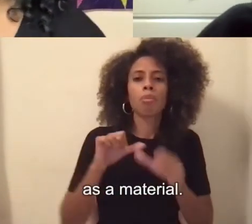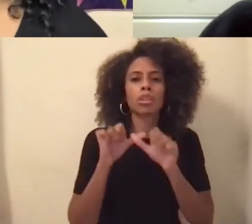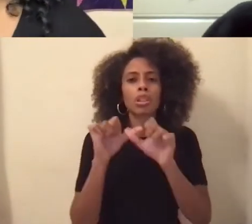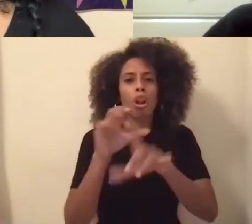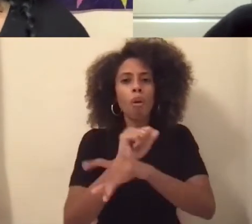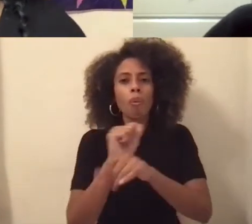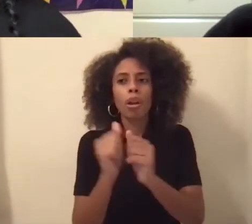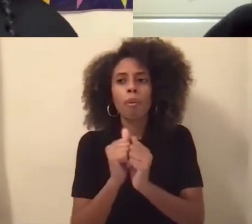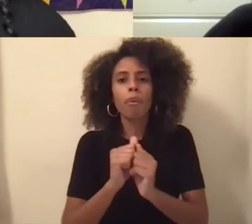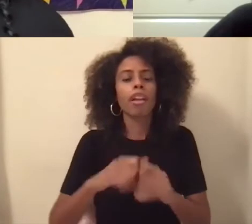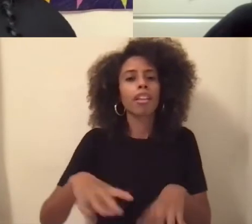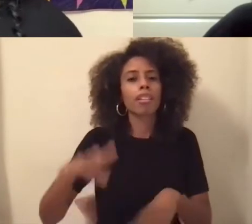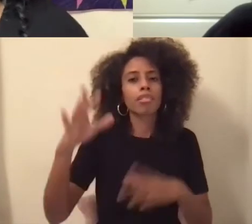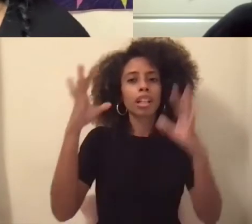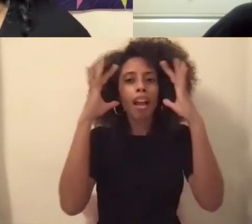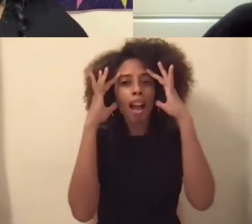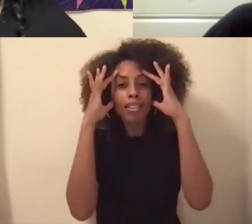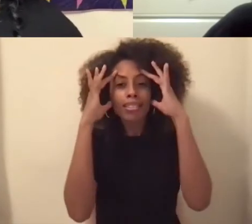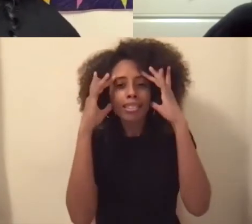material.